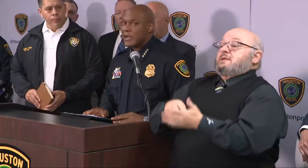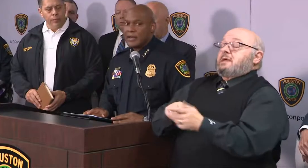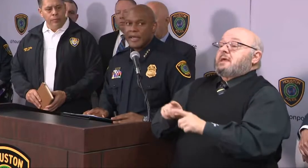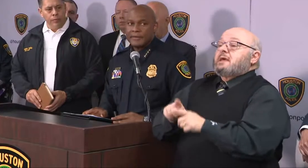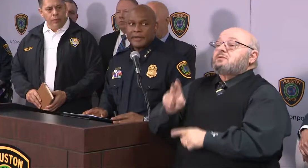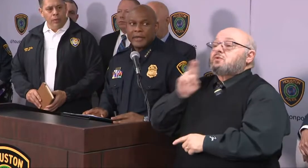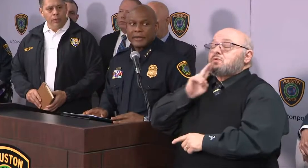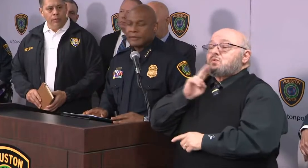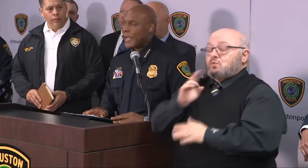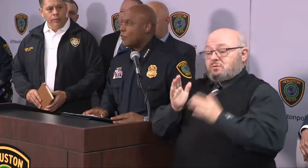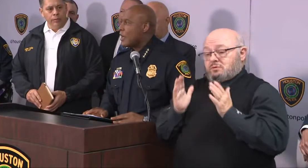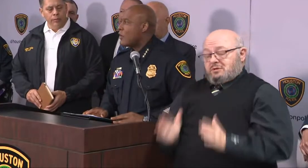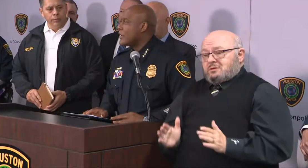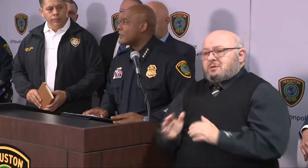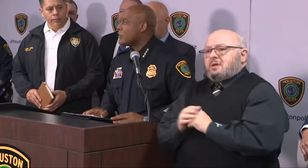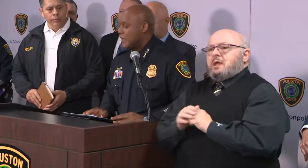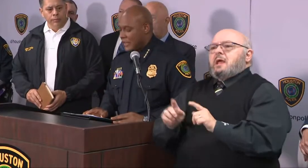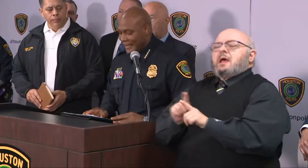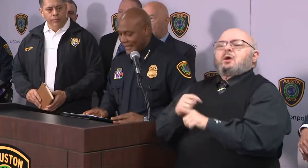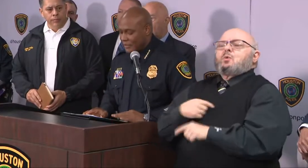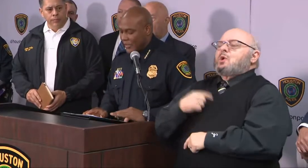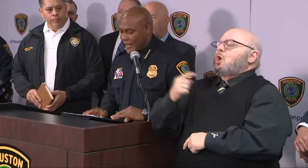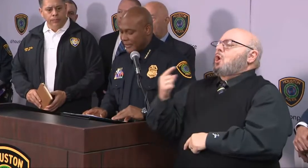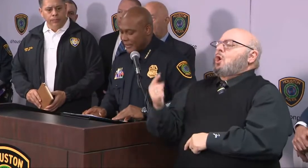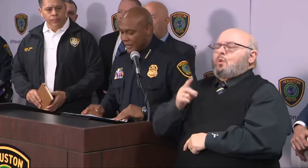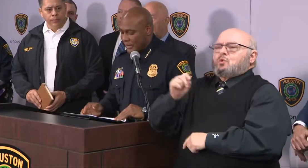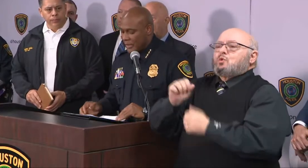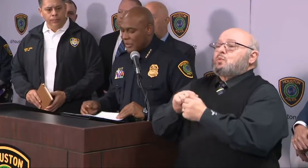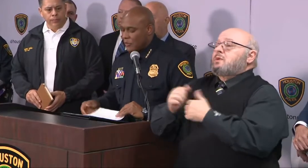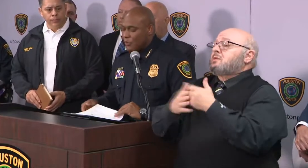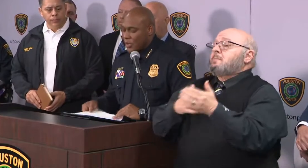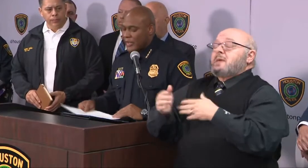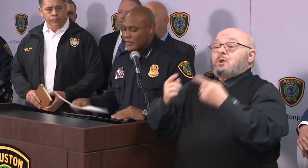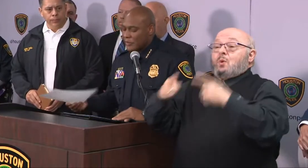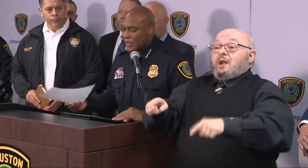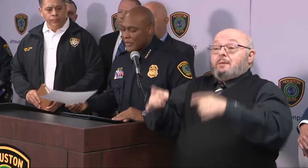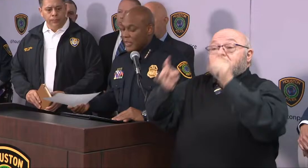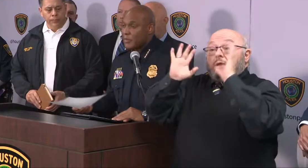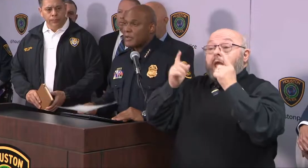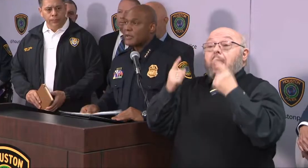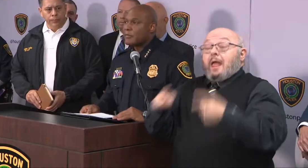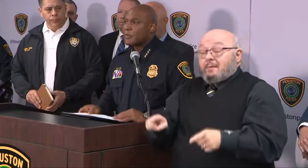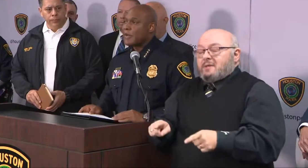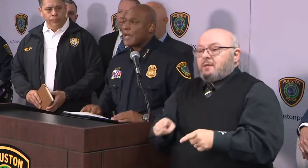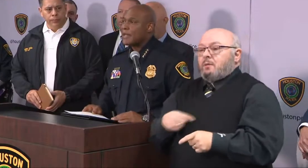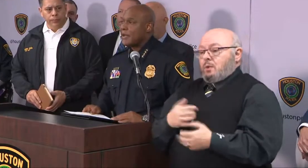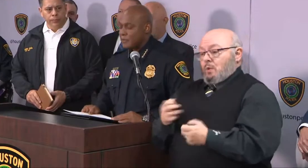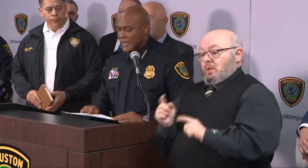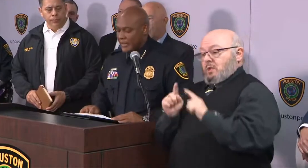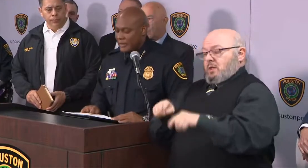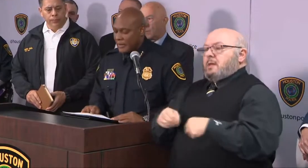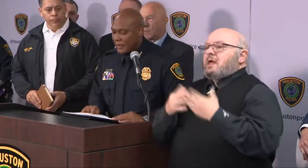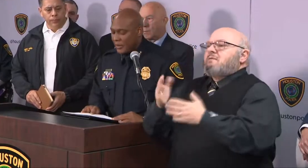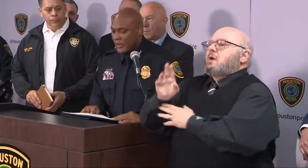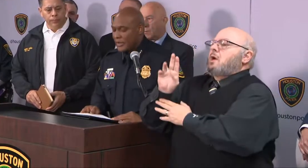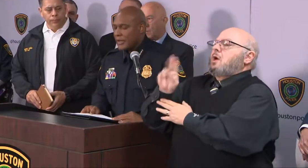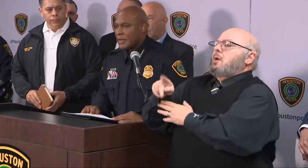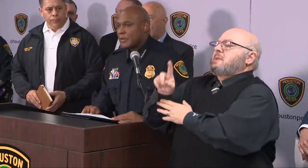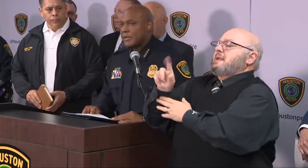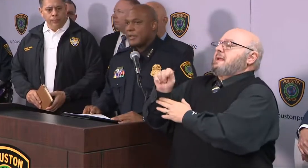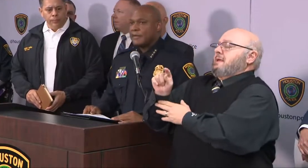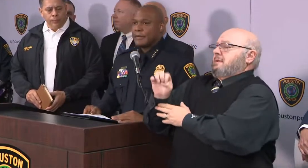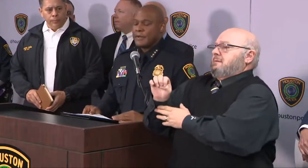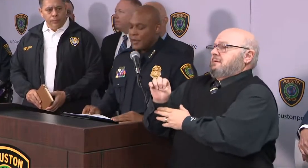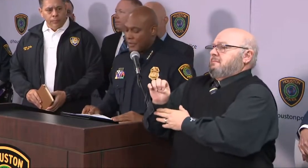Houstonians, as like we always do with any tragedy. But we wanted to come here and provide an update